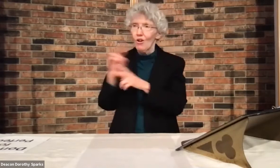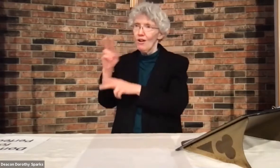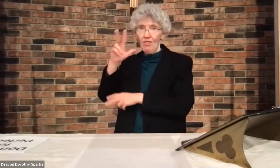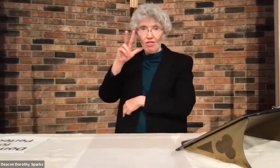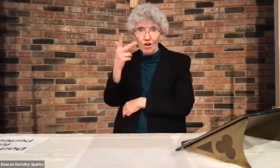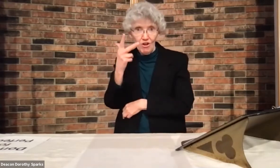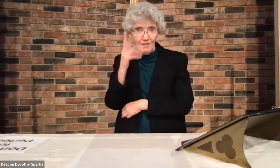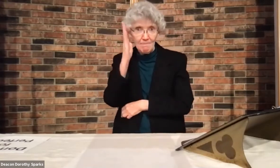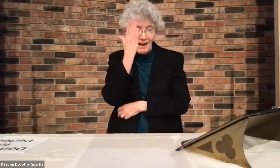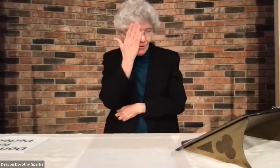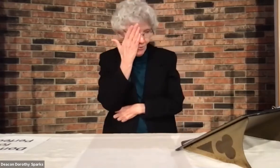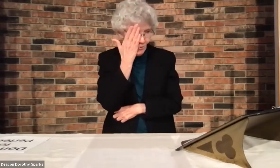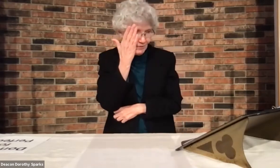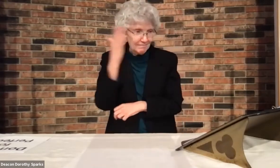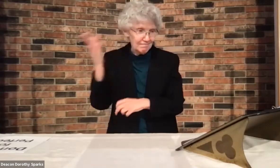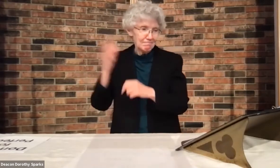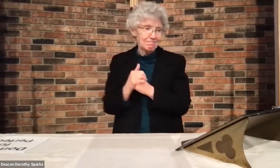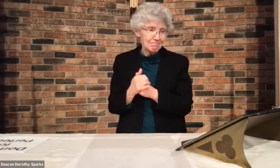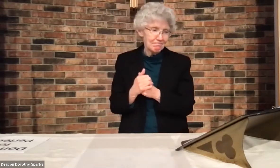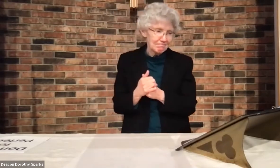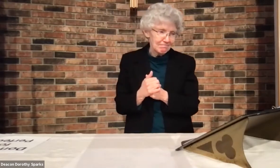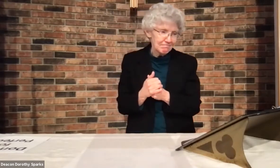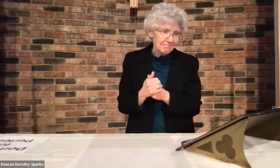stay calm through prayer.